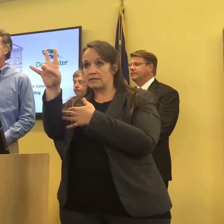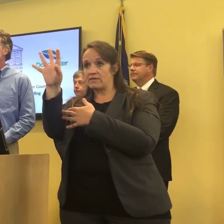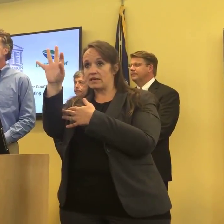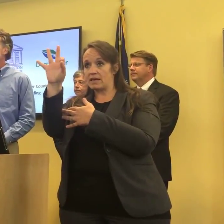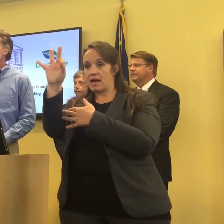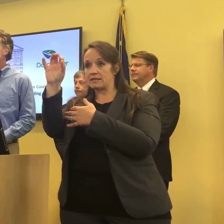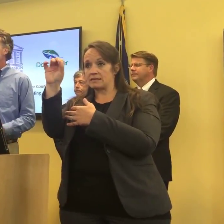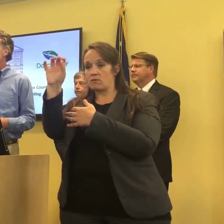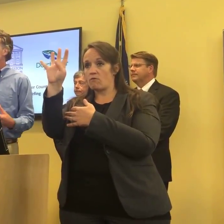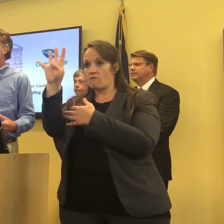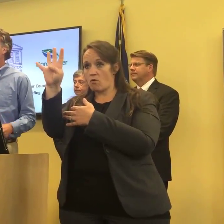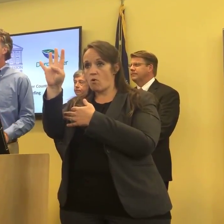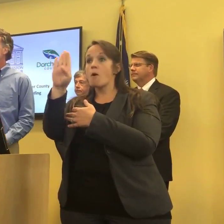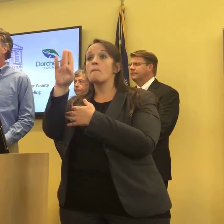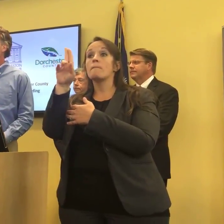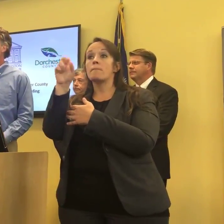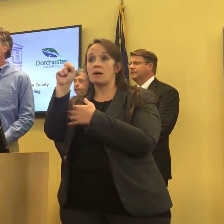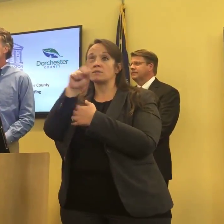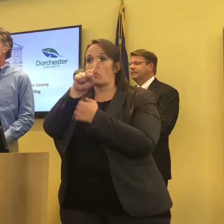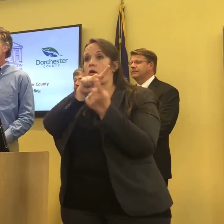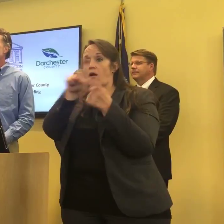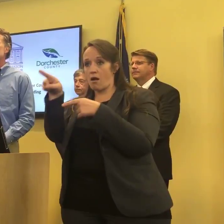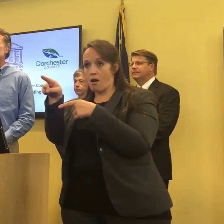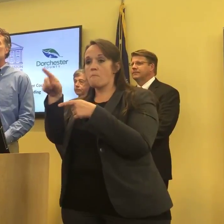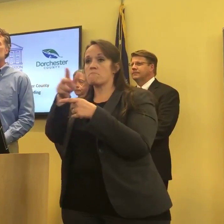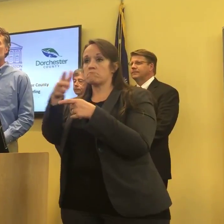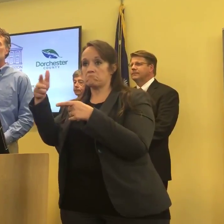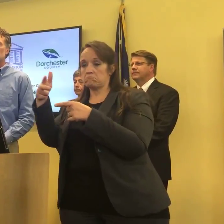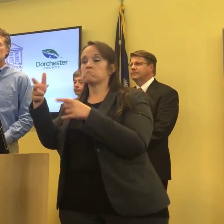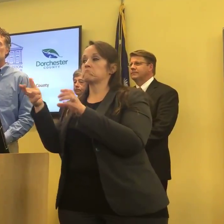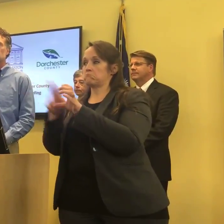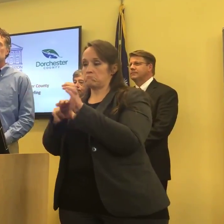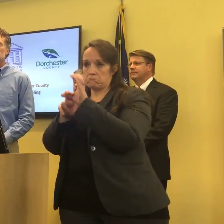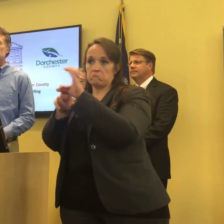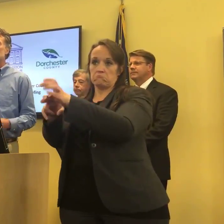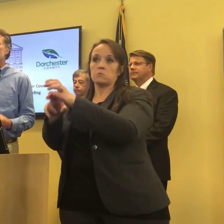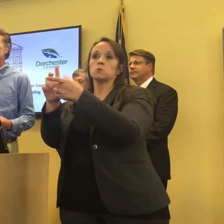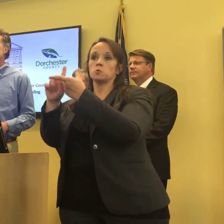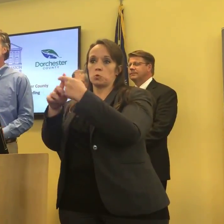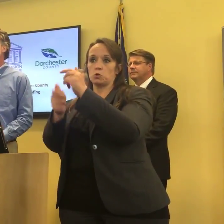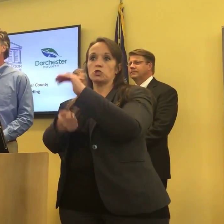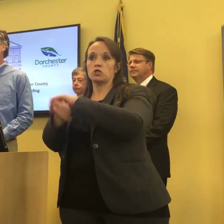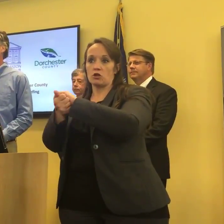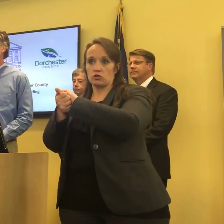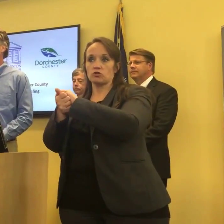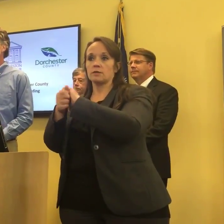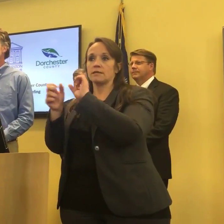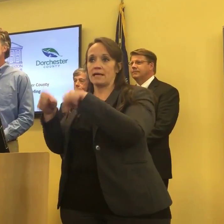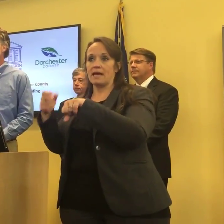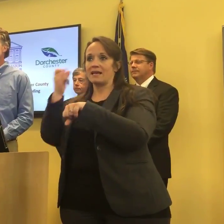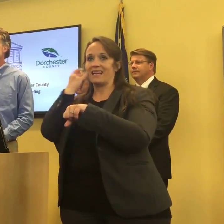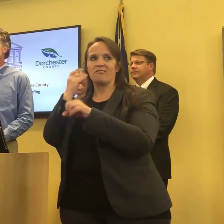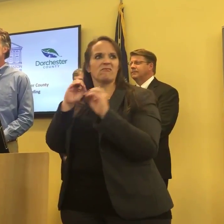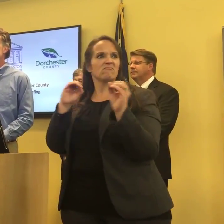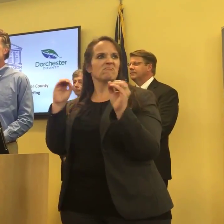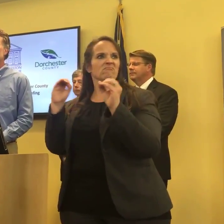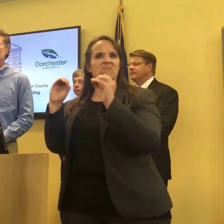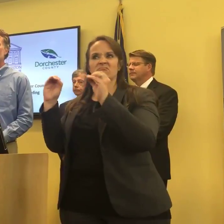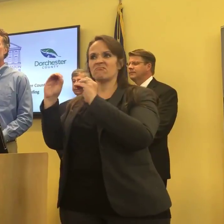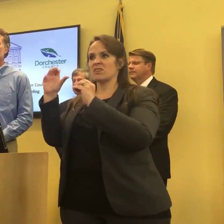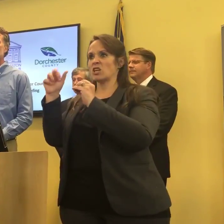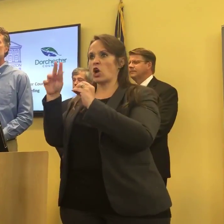843-202-7904 and a bus will arrive at that location to bring them to a shelter. If you don't live near one of the car to bus